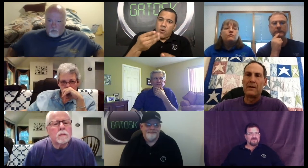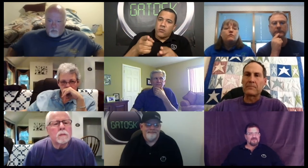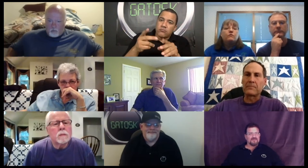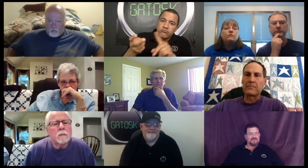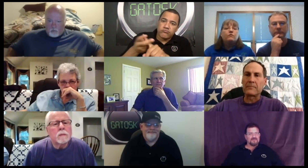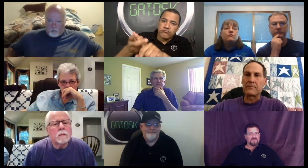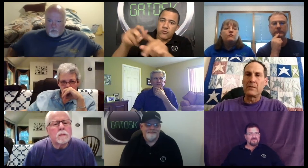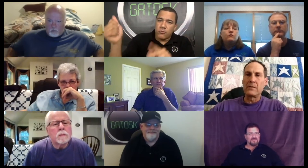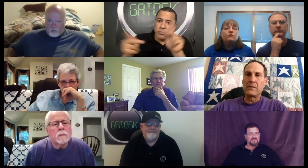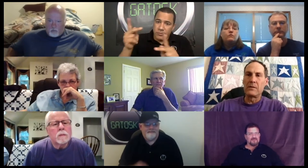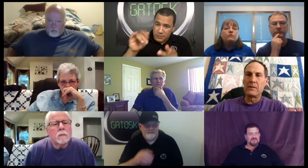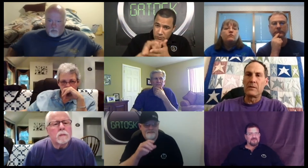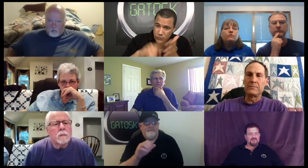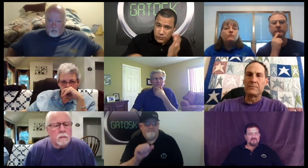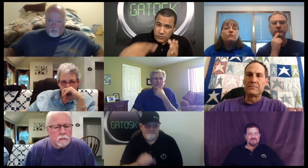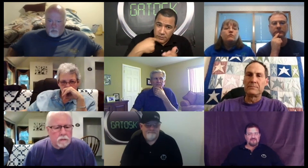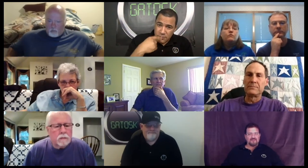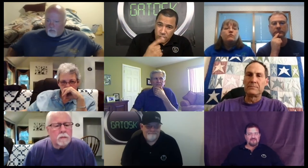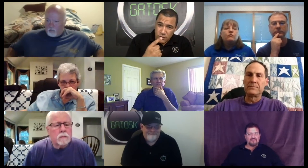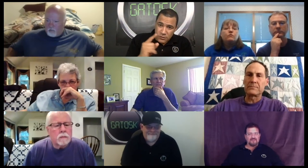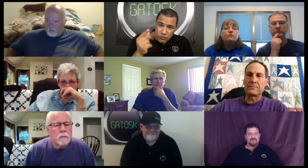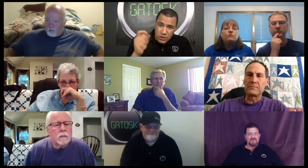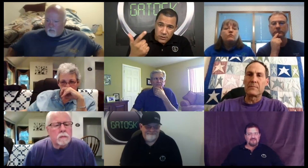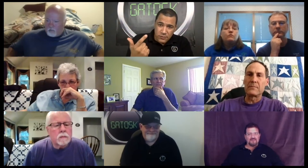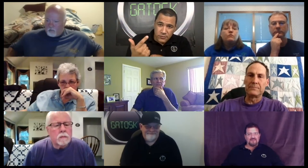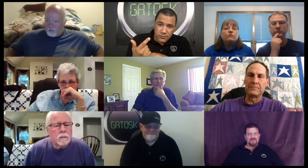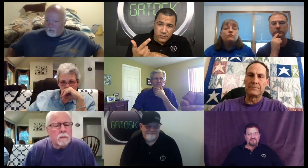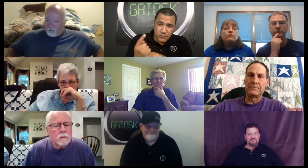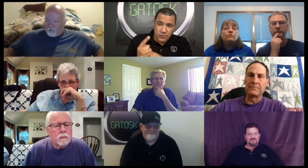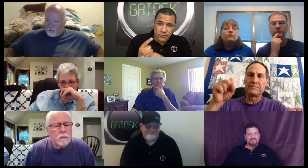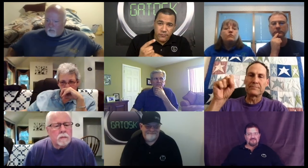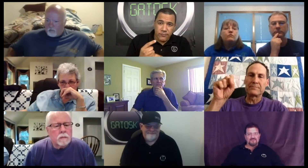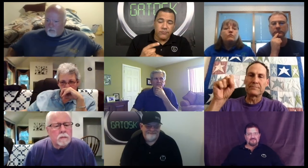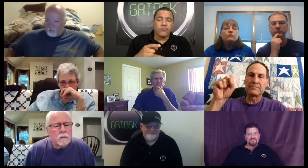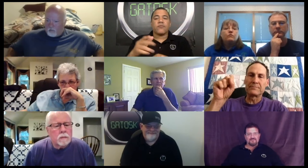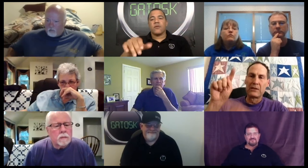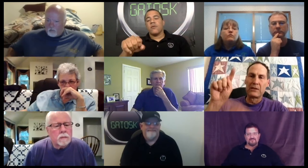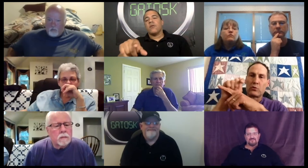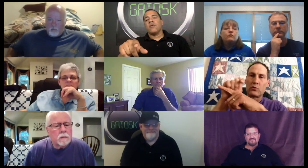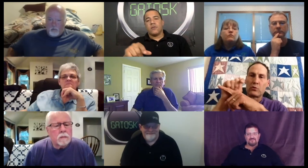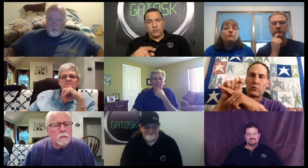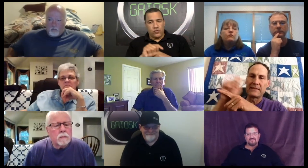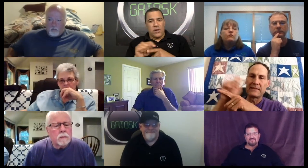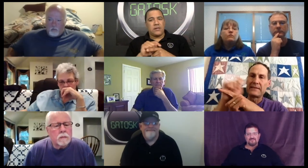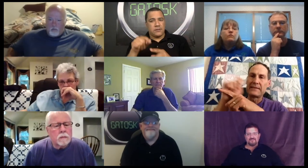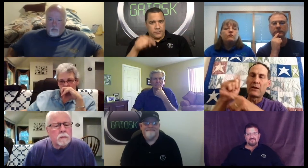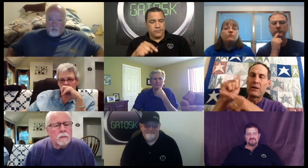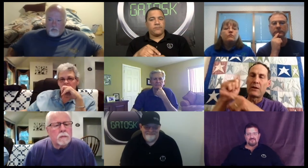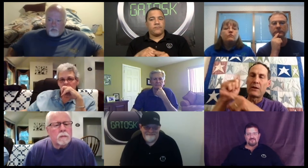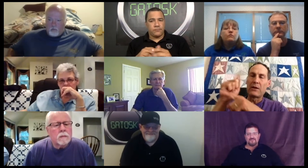that what Greg's saying about training before recruiting people? Is that what we're talking about, Greg? Okay. Yes,